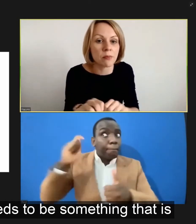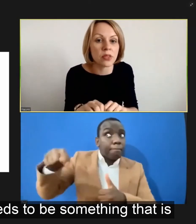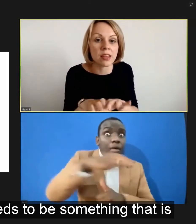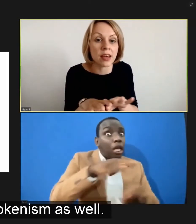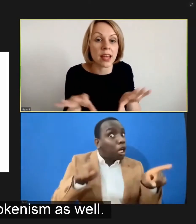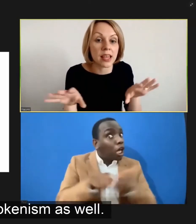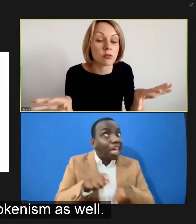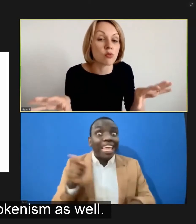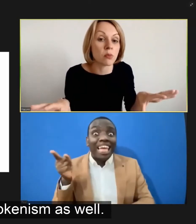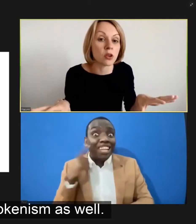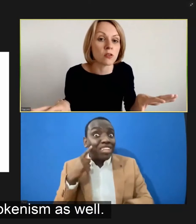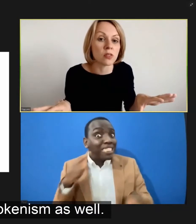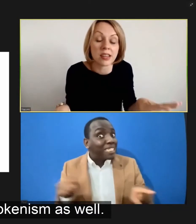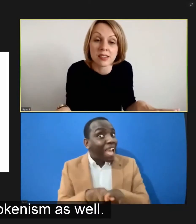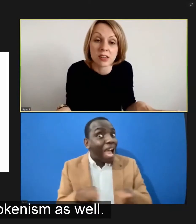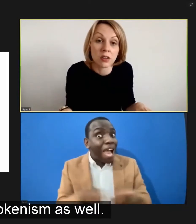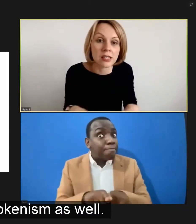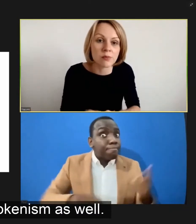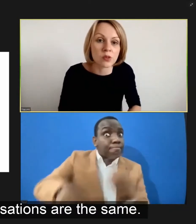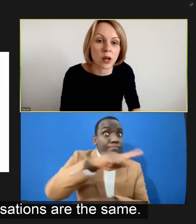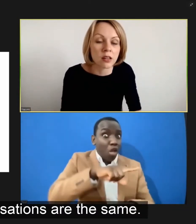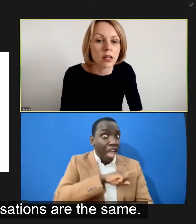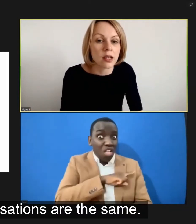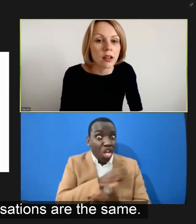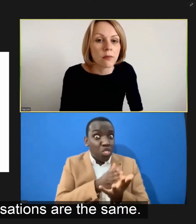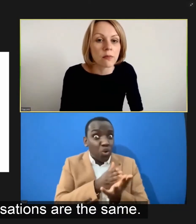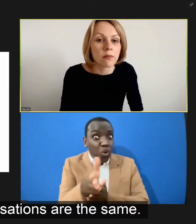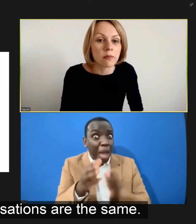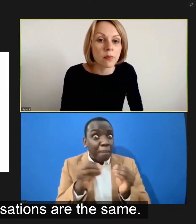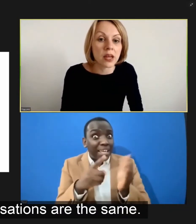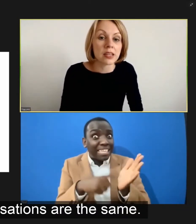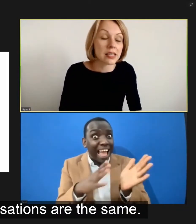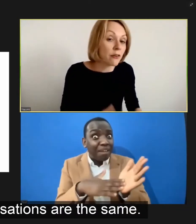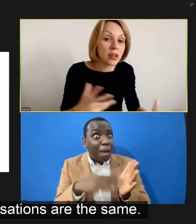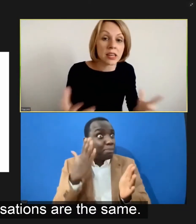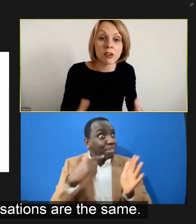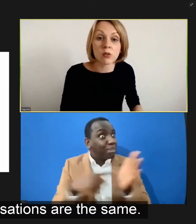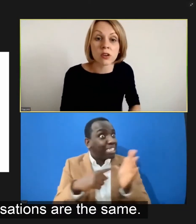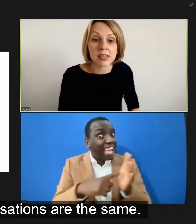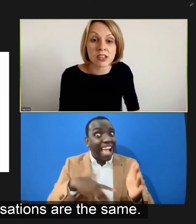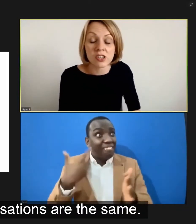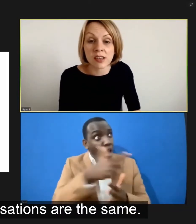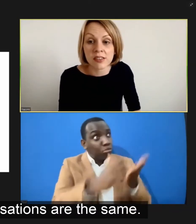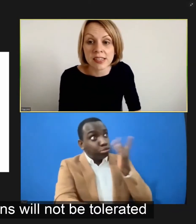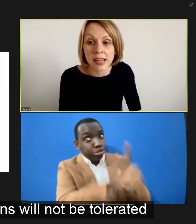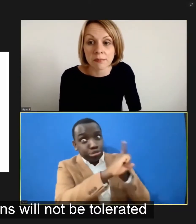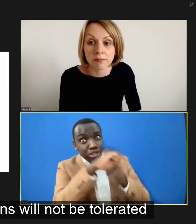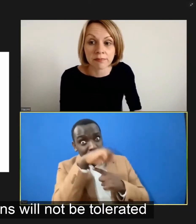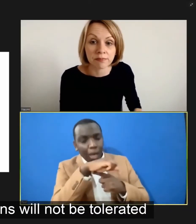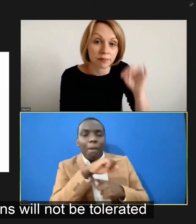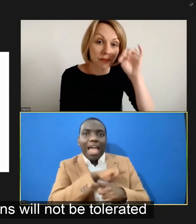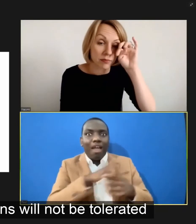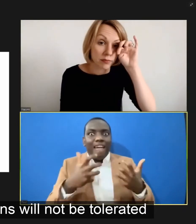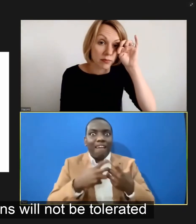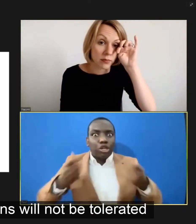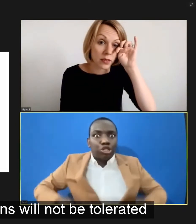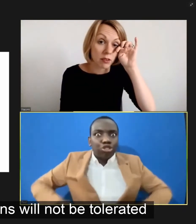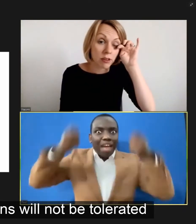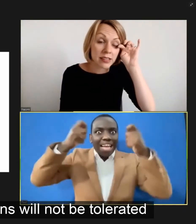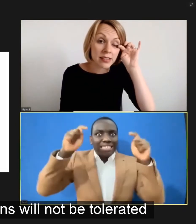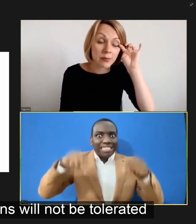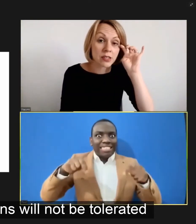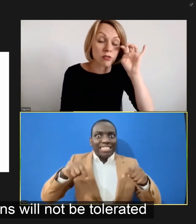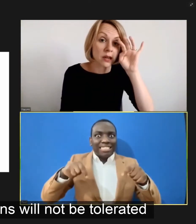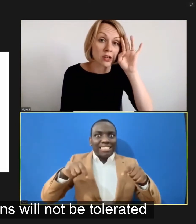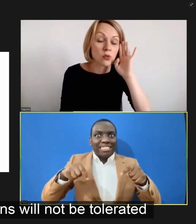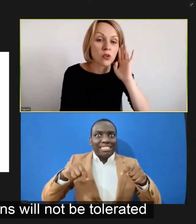something that is removed. That's tokenism as well. But deaf and hearing organisations are the same. Racism